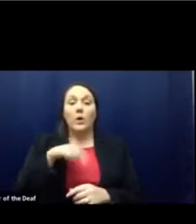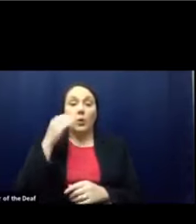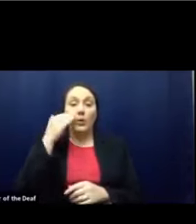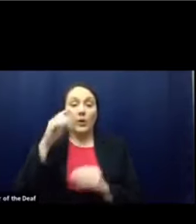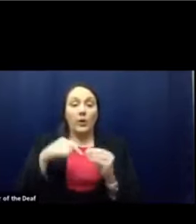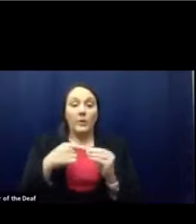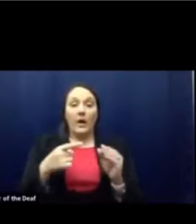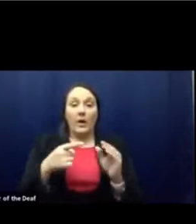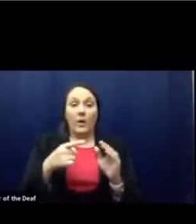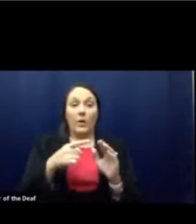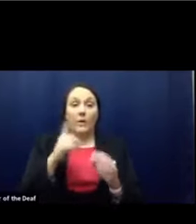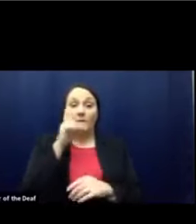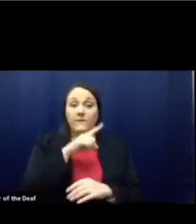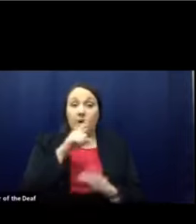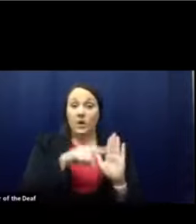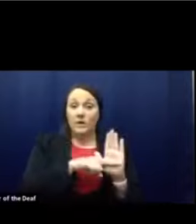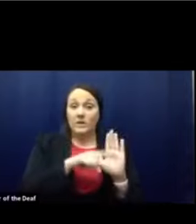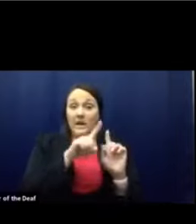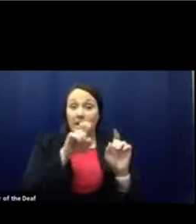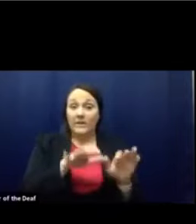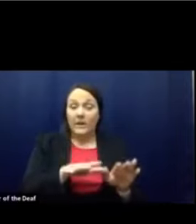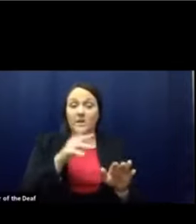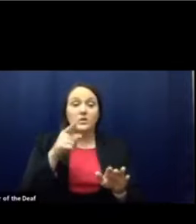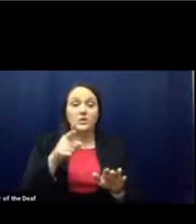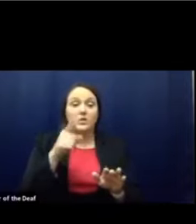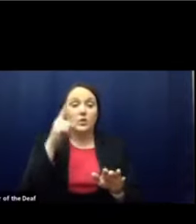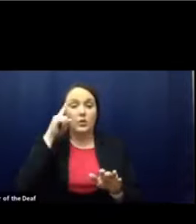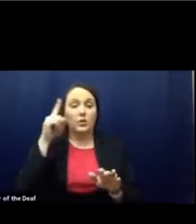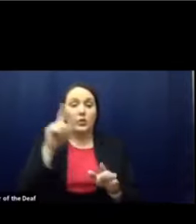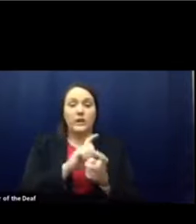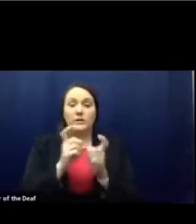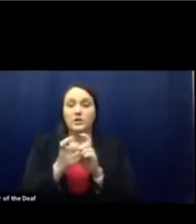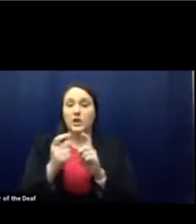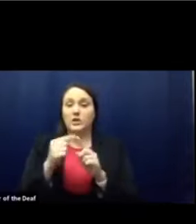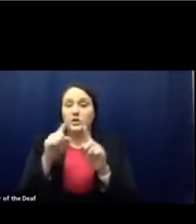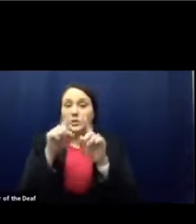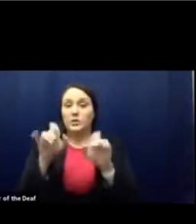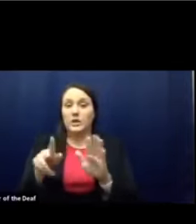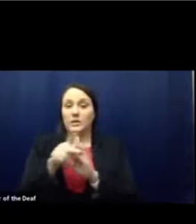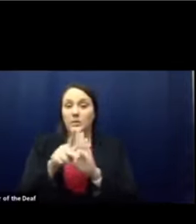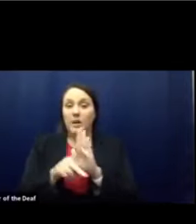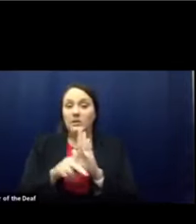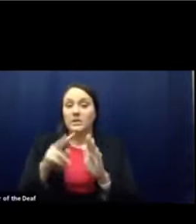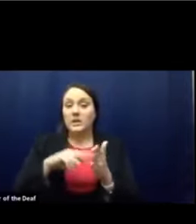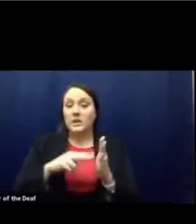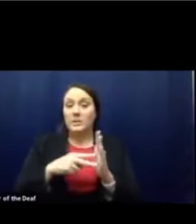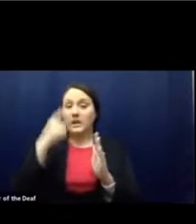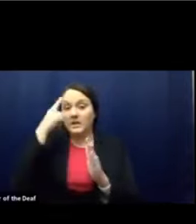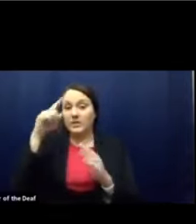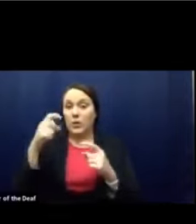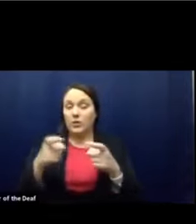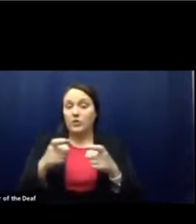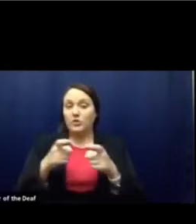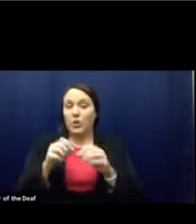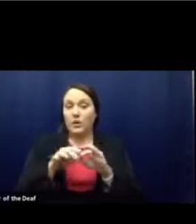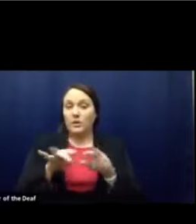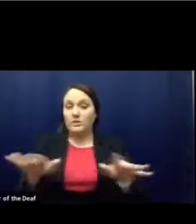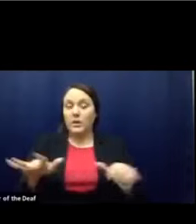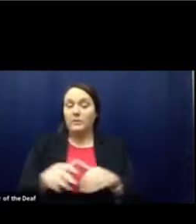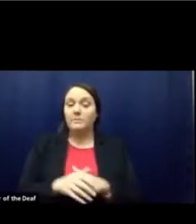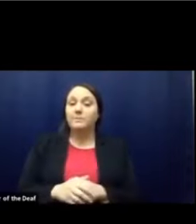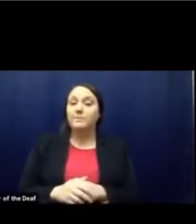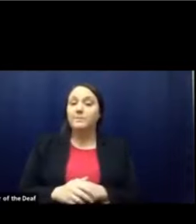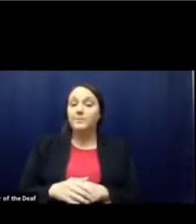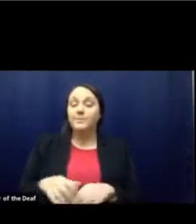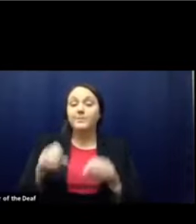false negative tests, what do you think this shift in testing policy will mean for controlling the spread of COVID-19?